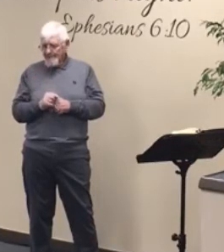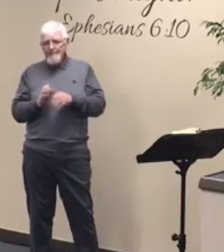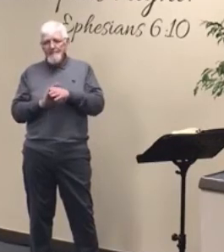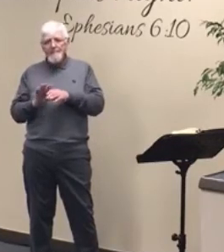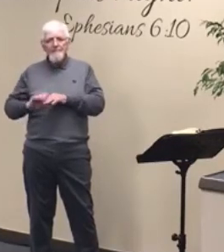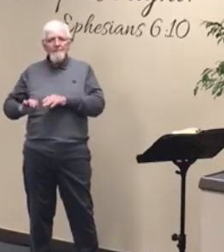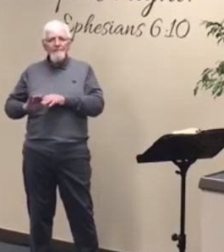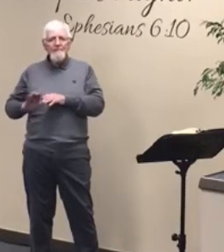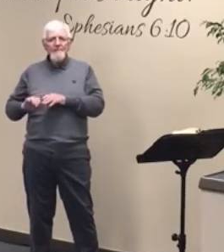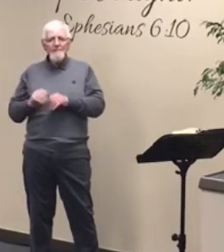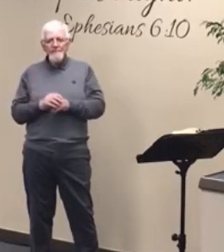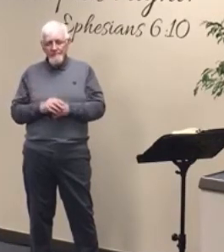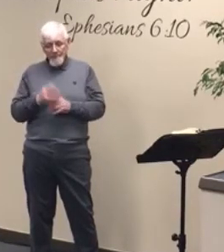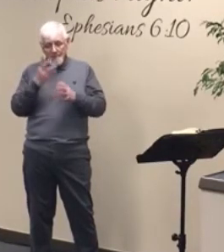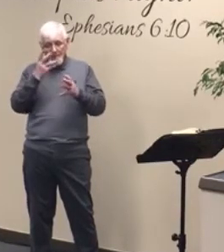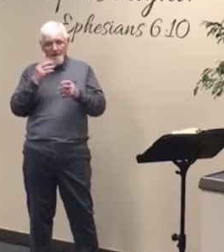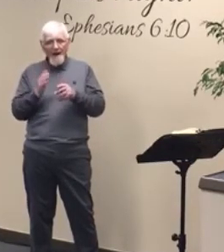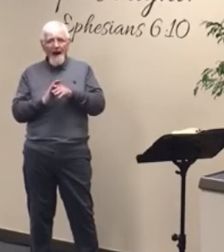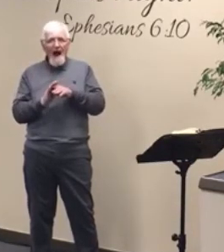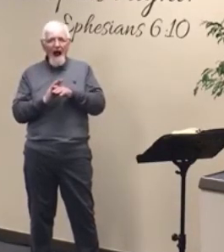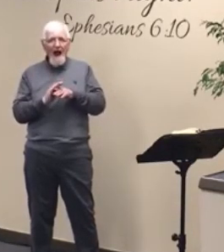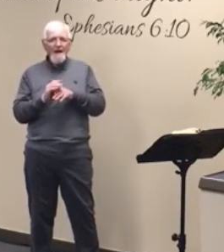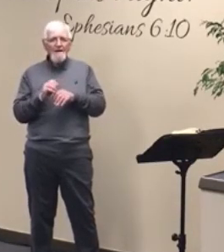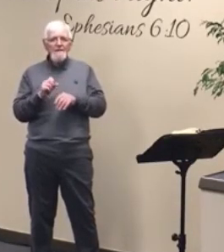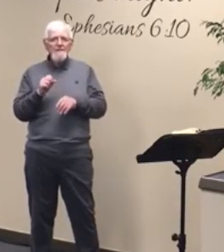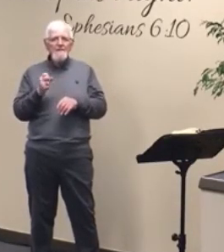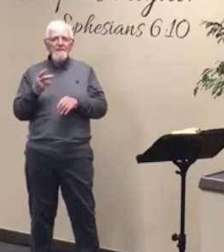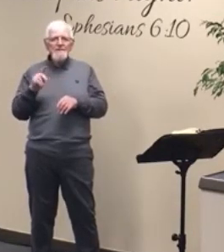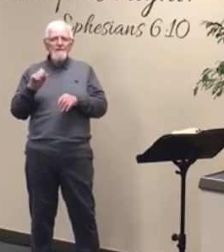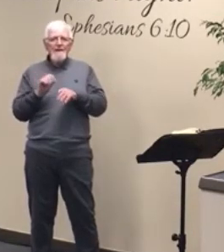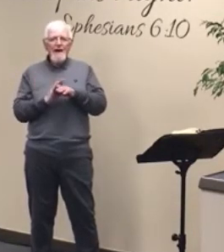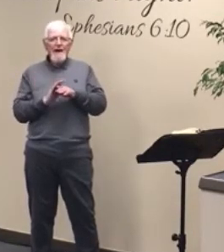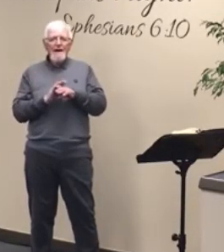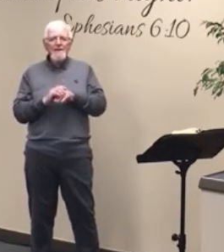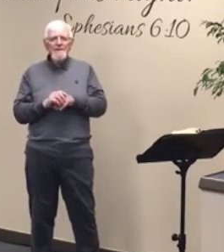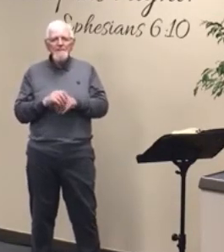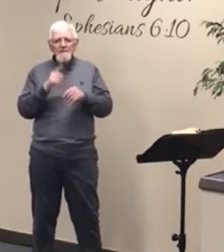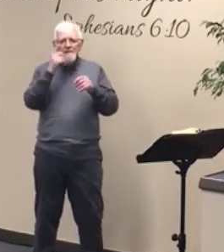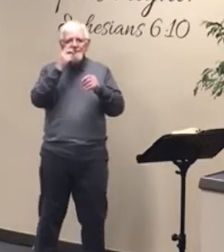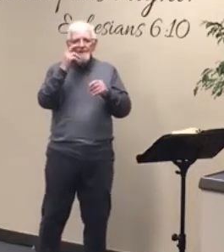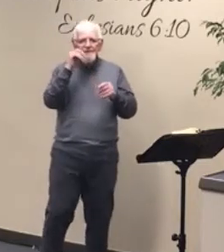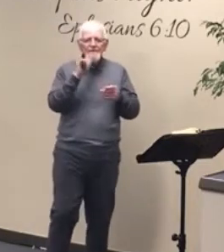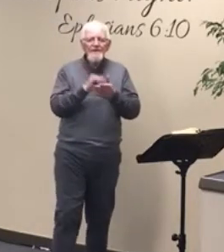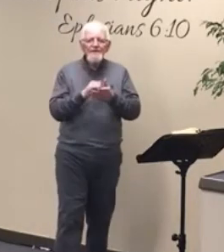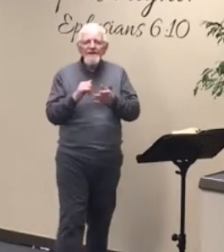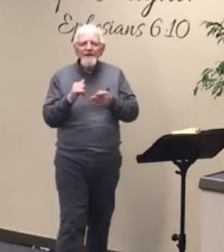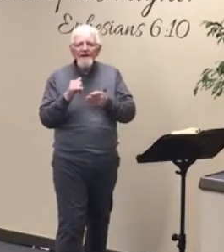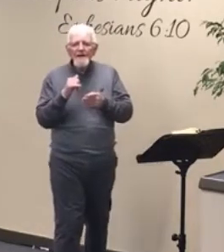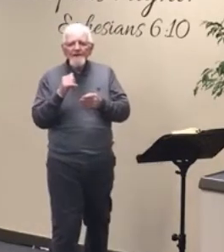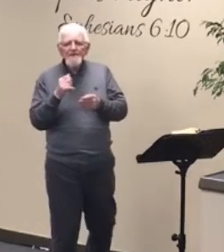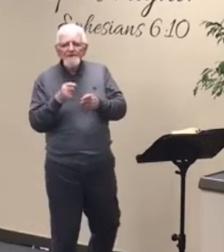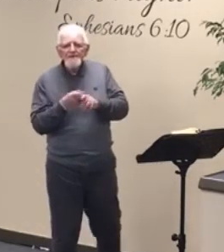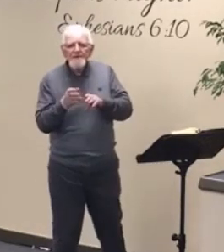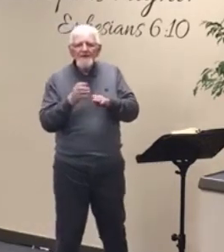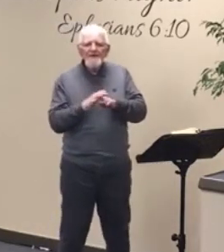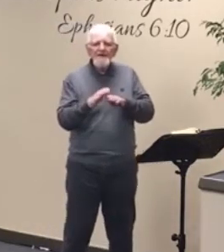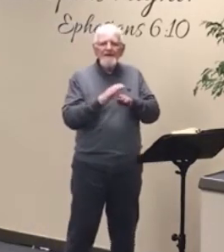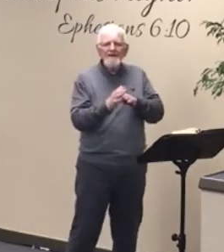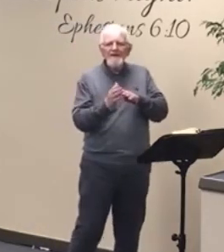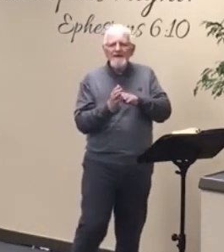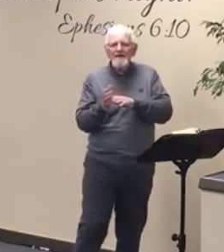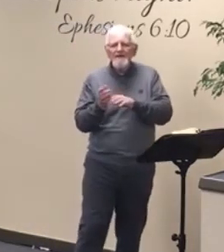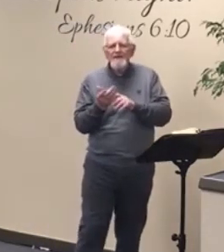anymore. But you know what iron sharpeneth iron? And the purpose for the sharpening, the purpose for the grinding and the heat that it creates